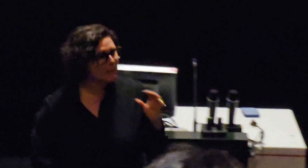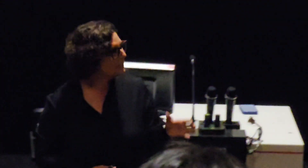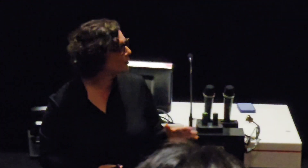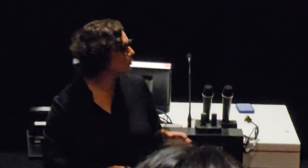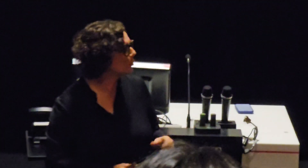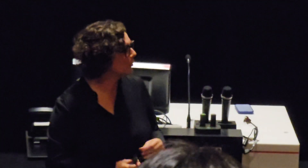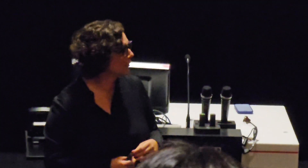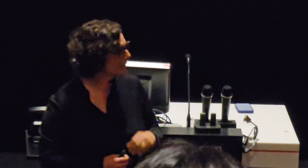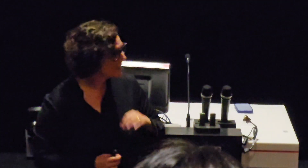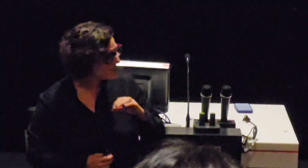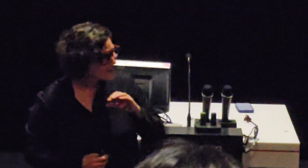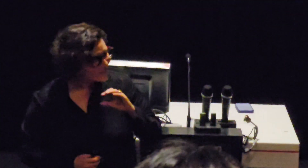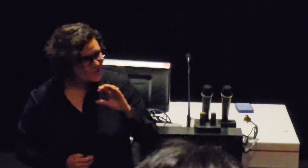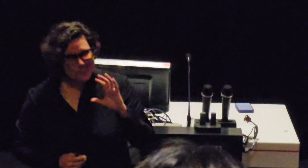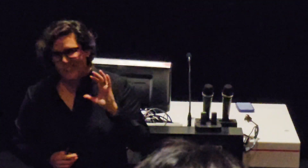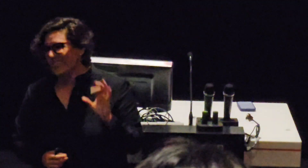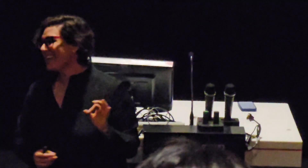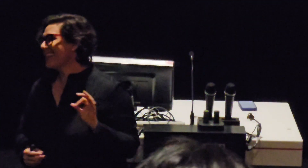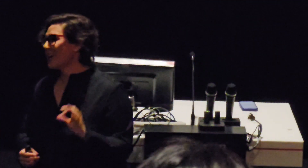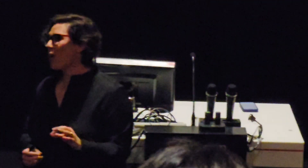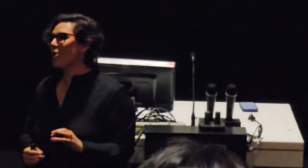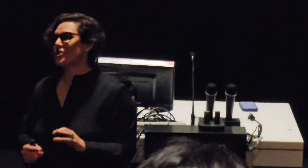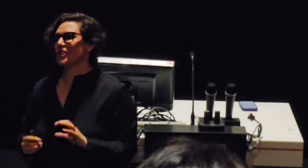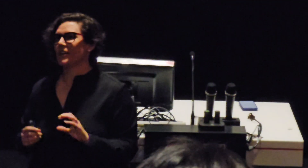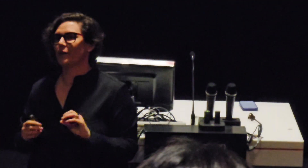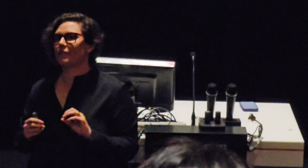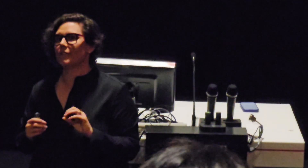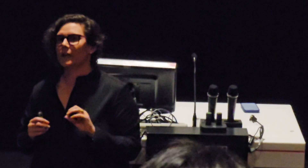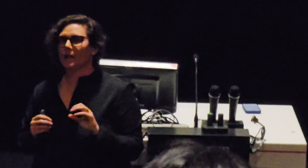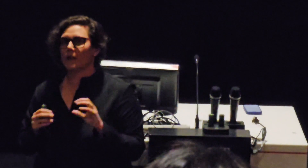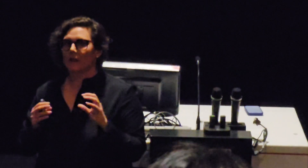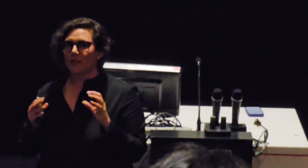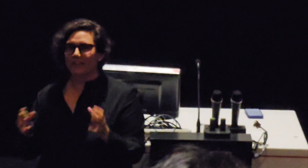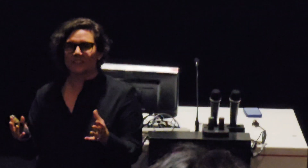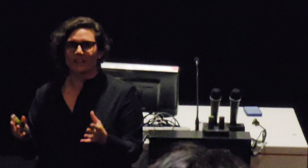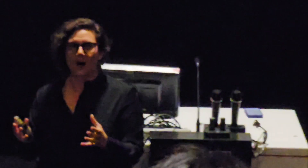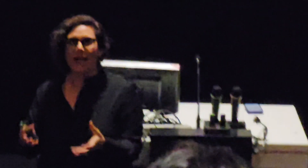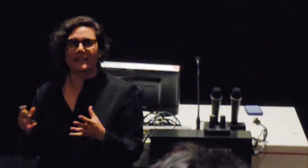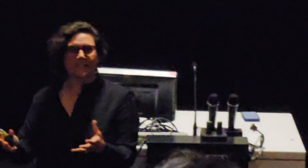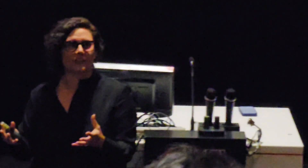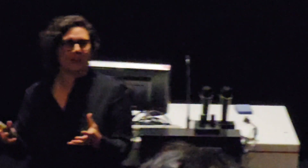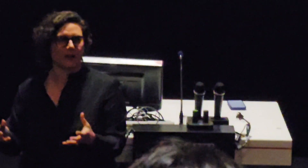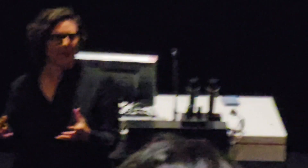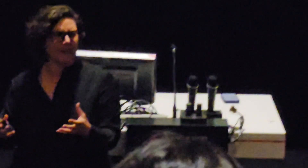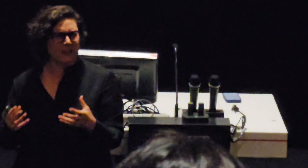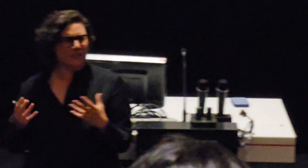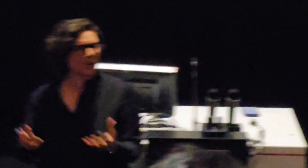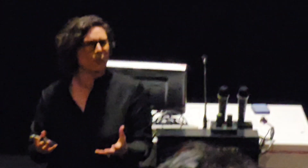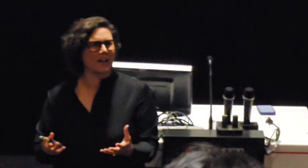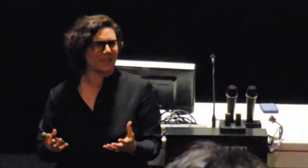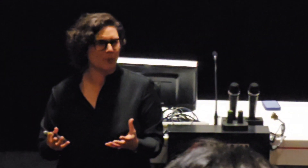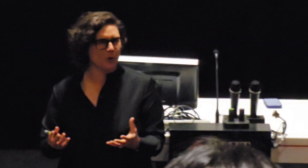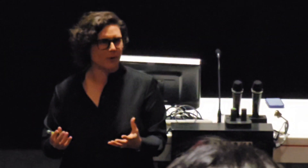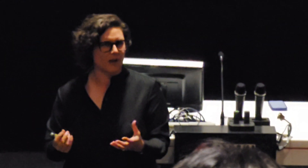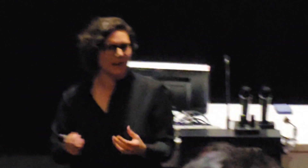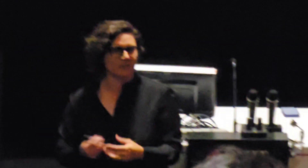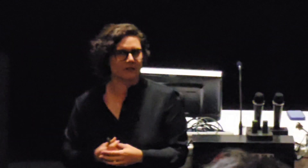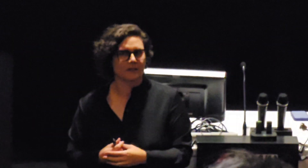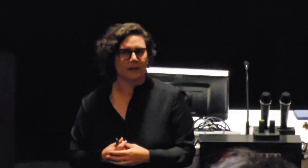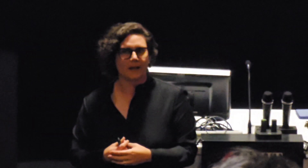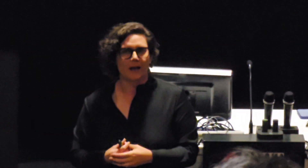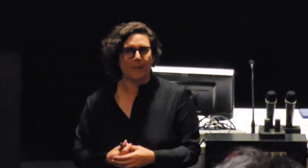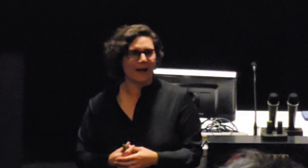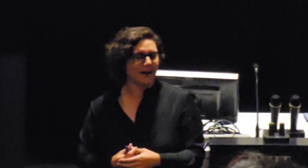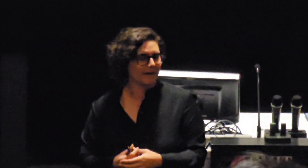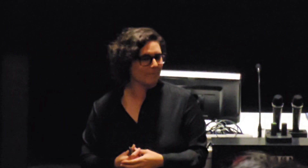this absolute chilling caution of these ideas that I think are so readily